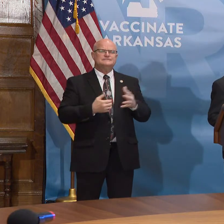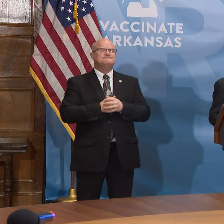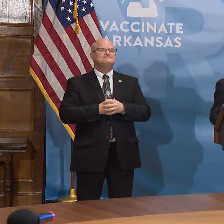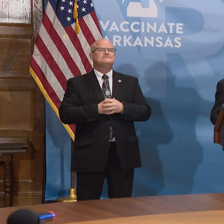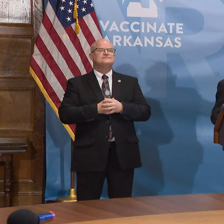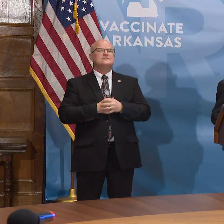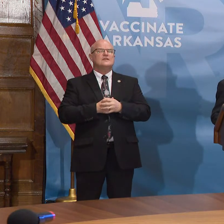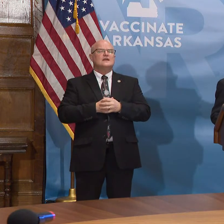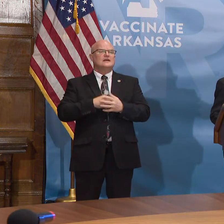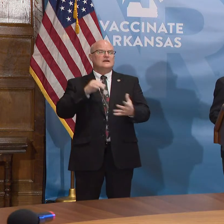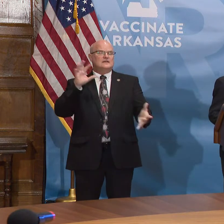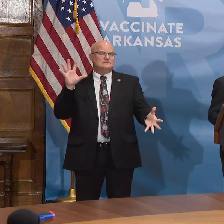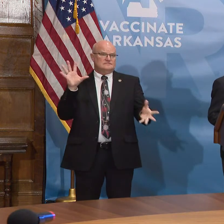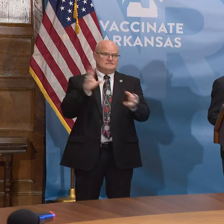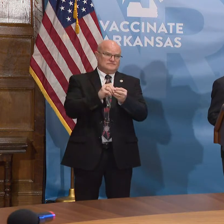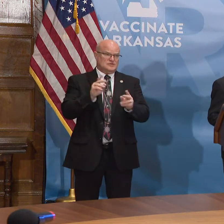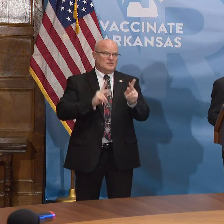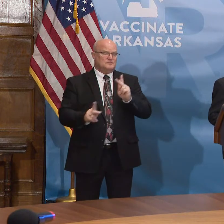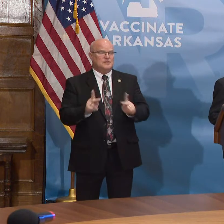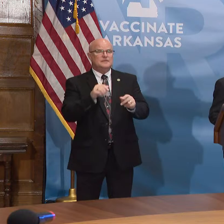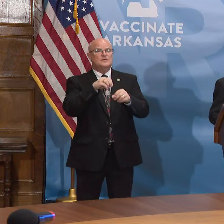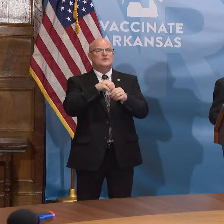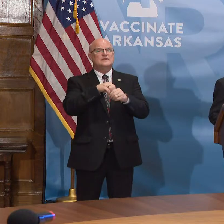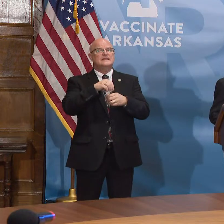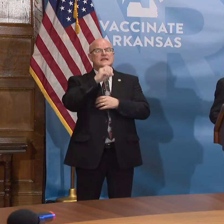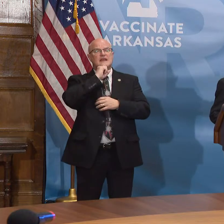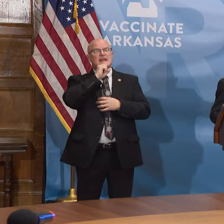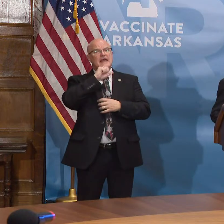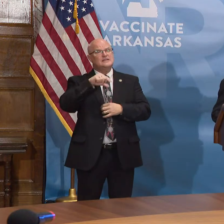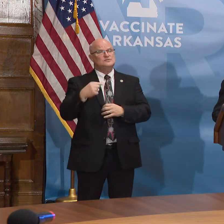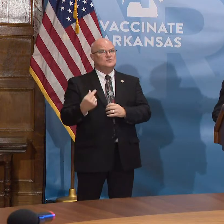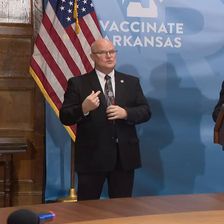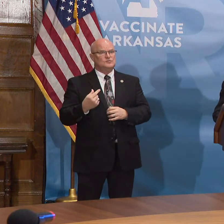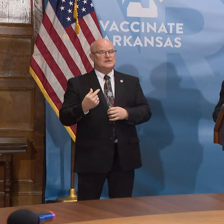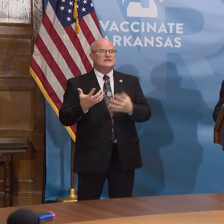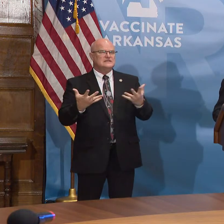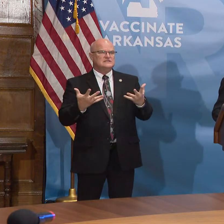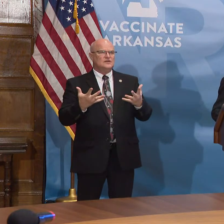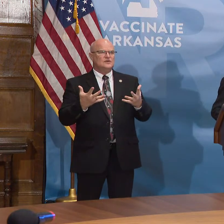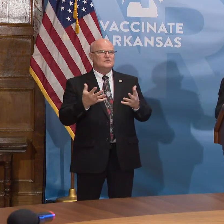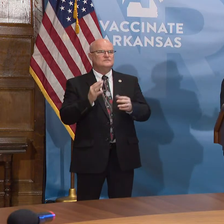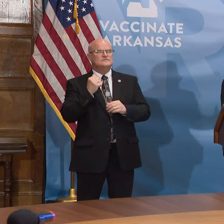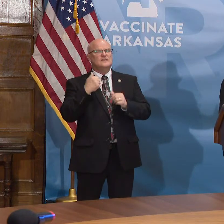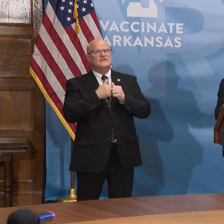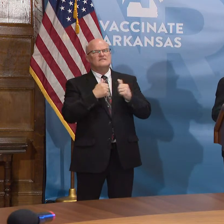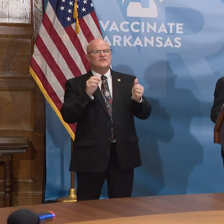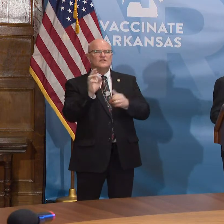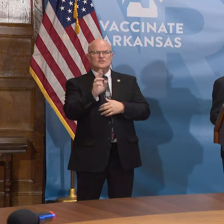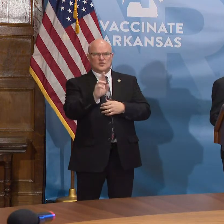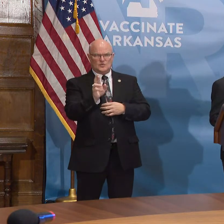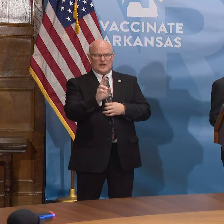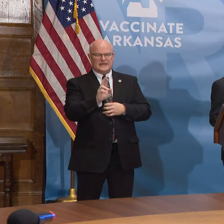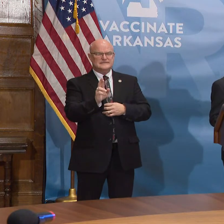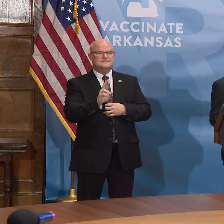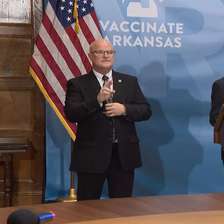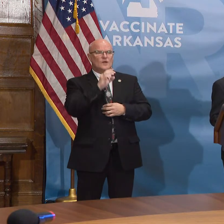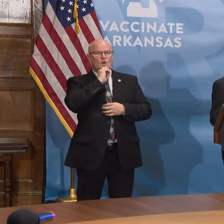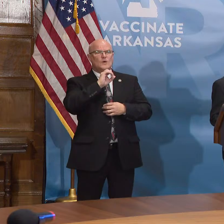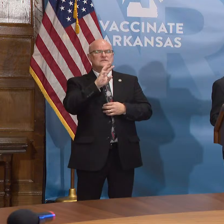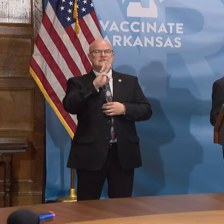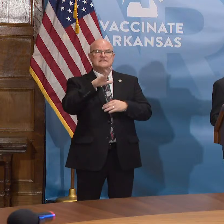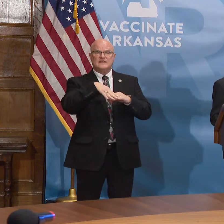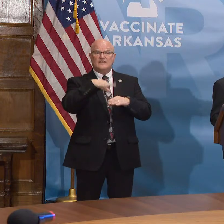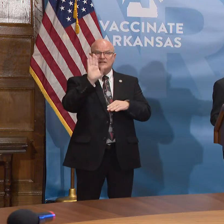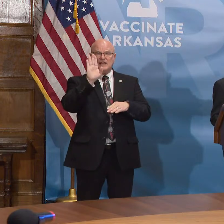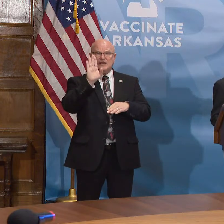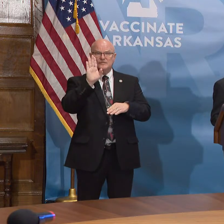total number of individuals within a given age group. So let's look at the farthest to your right, which are the 65 and